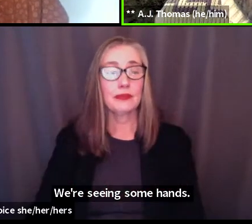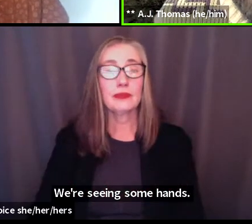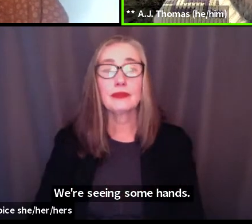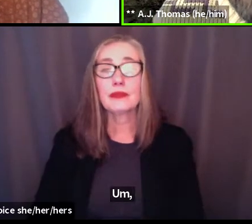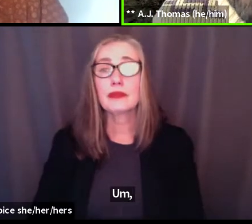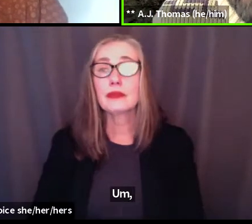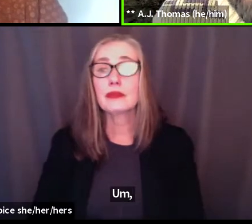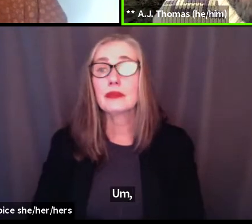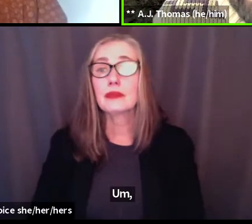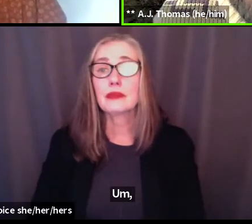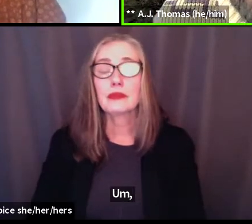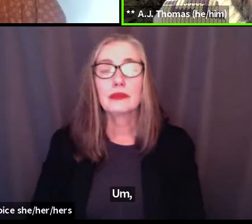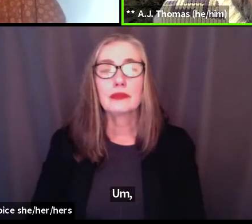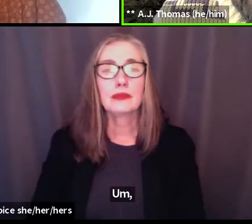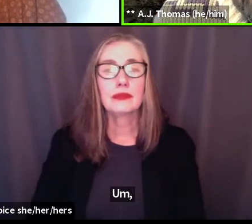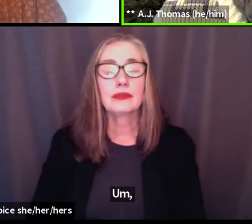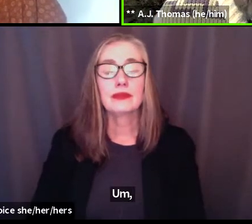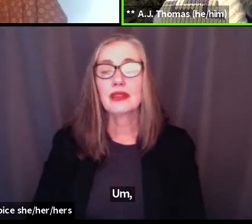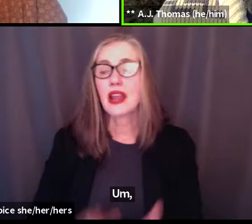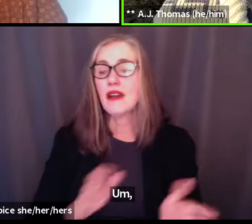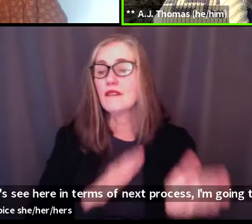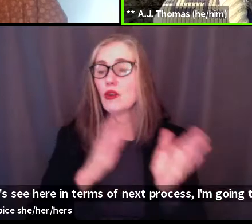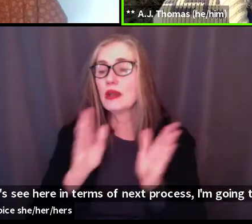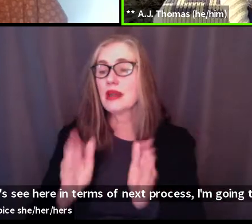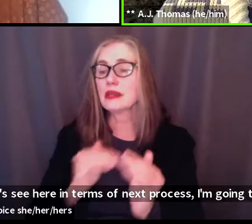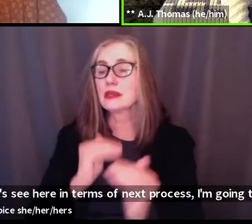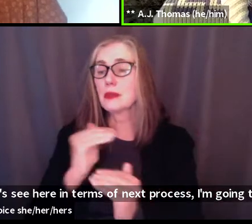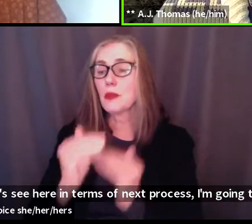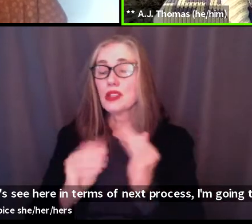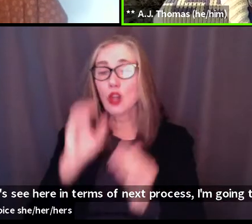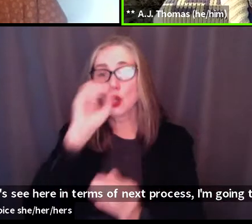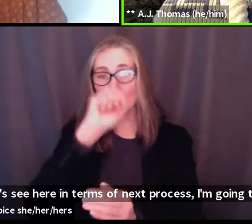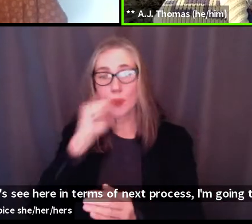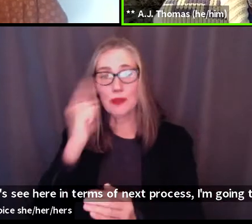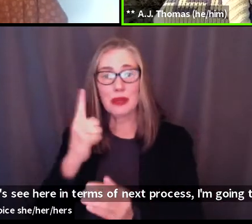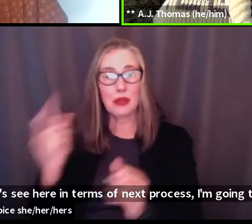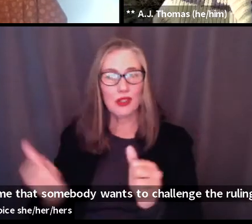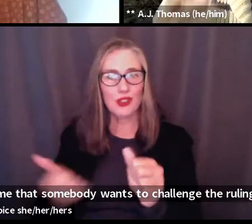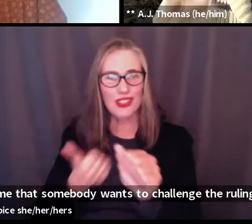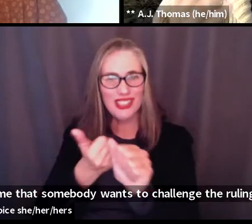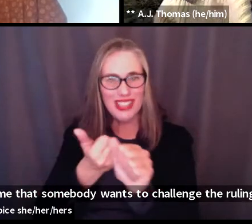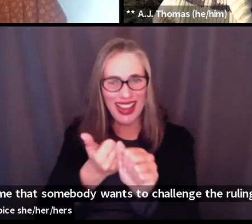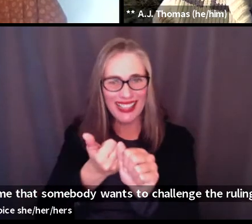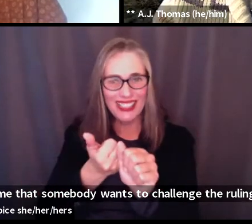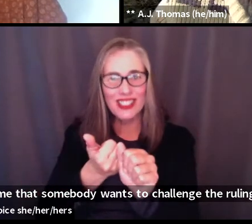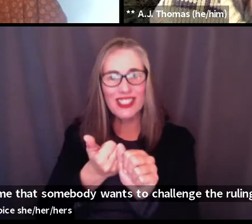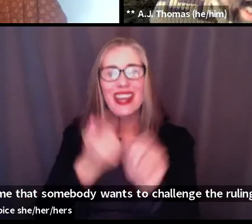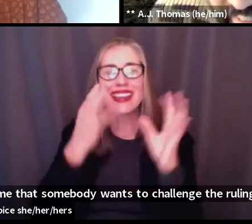Let's see here. In terms of next process, I'm going to assume that somebody wants to challenge the ruling of the You parliamentarian. have